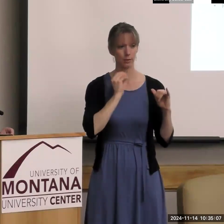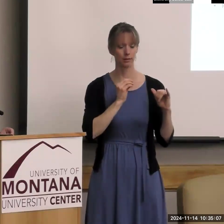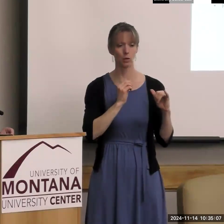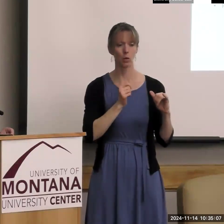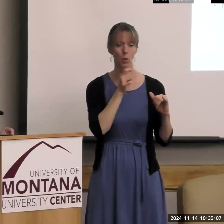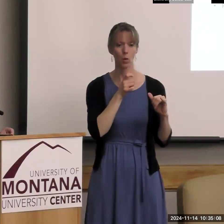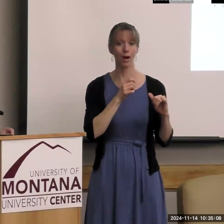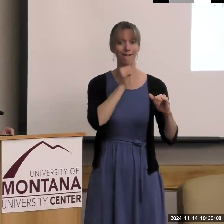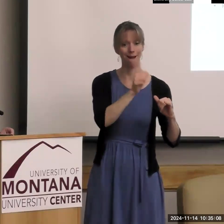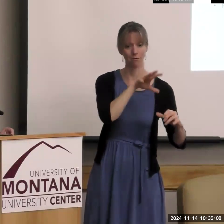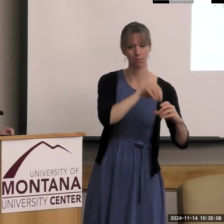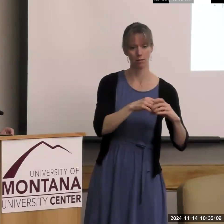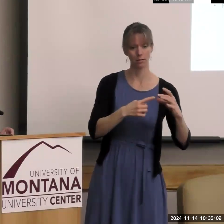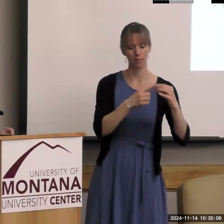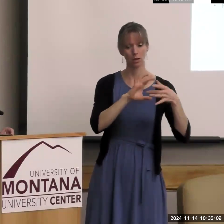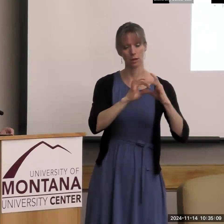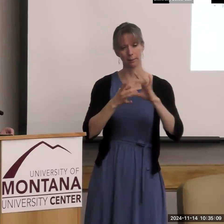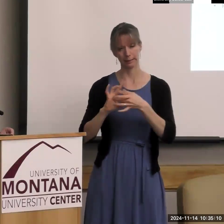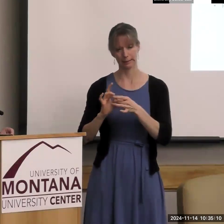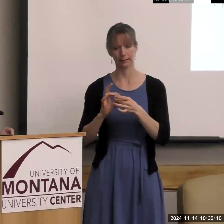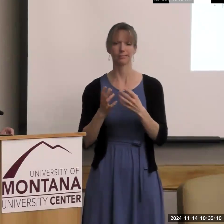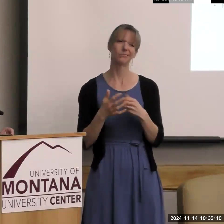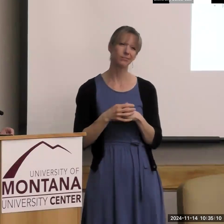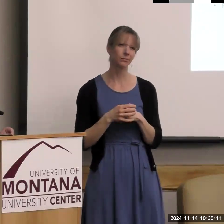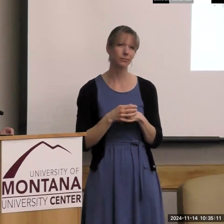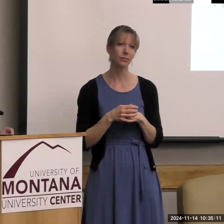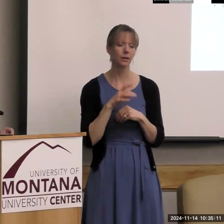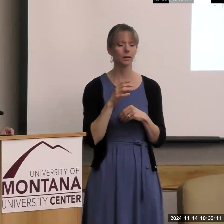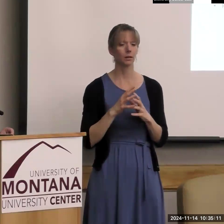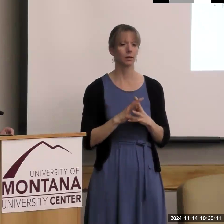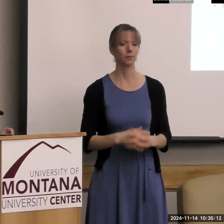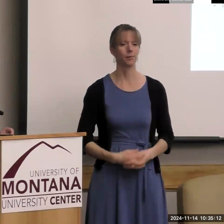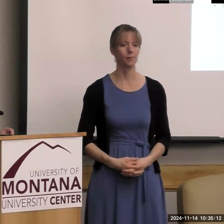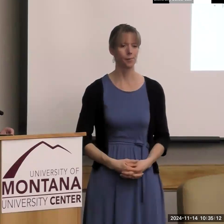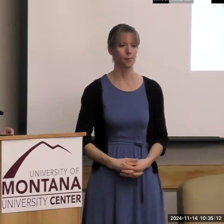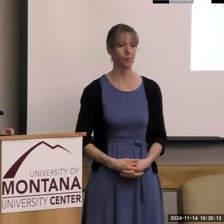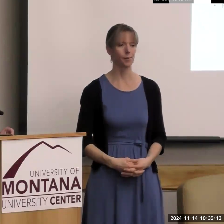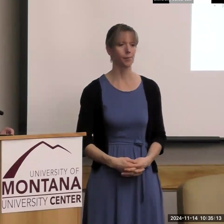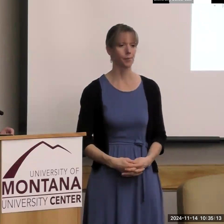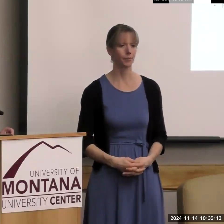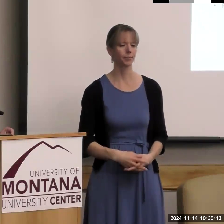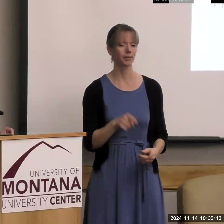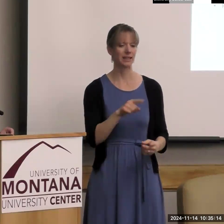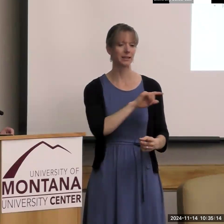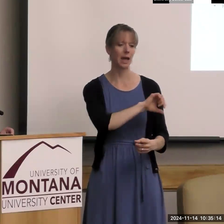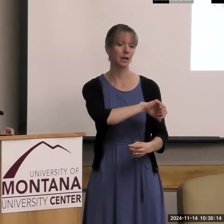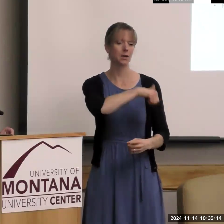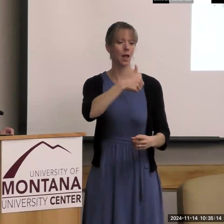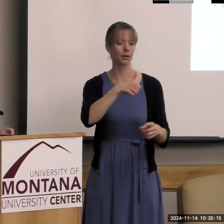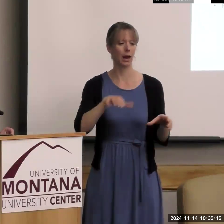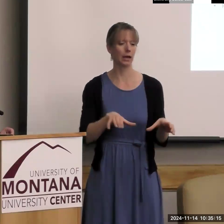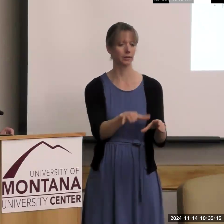I mean, it's one of those things that's it's an extra activity that folks can do, and that